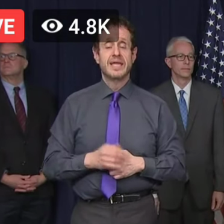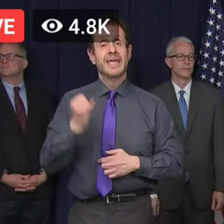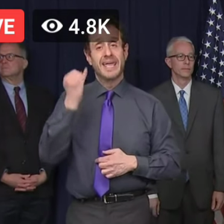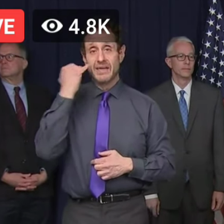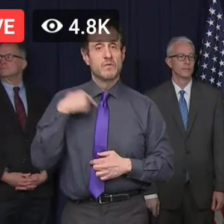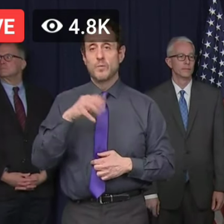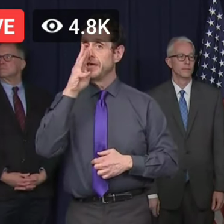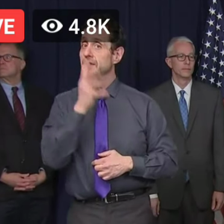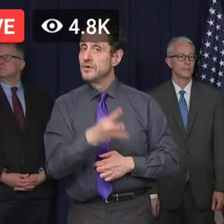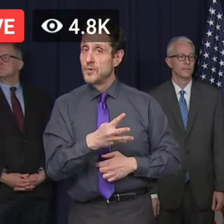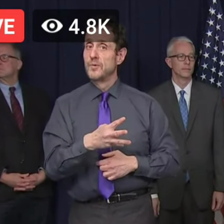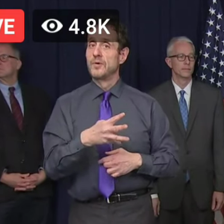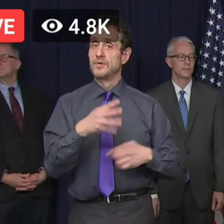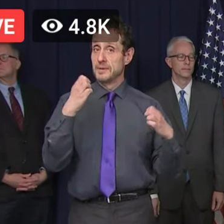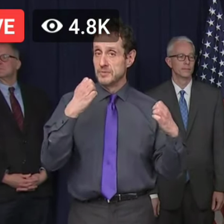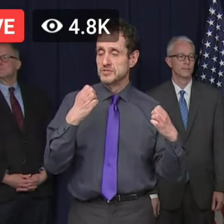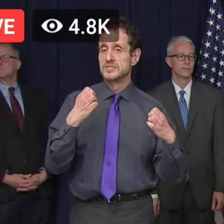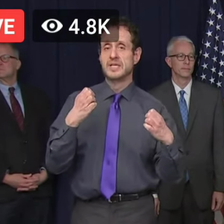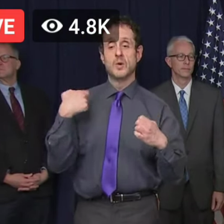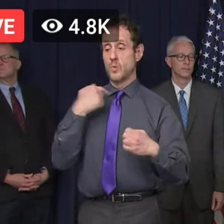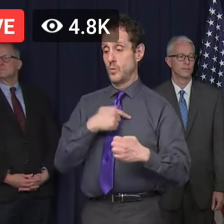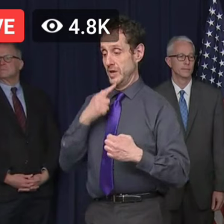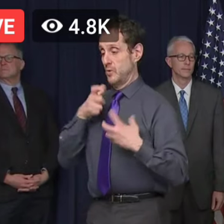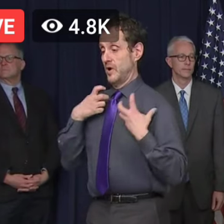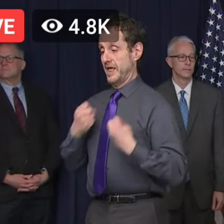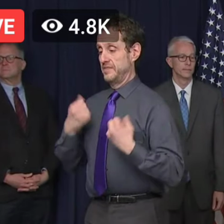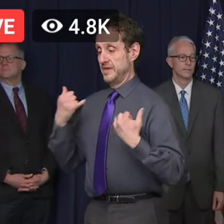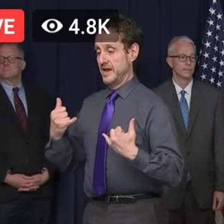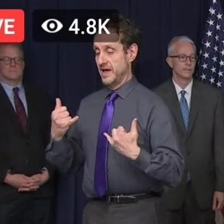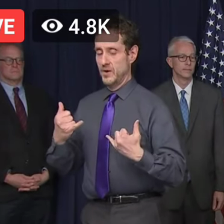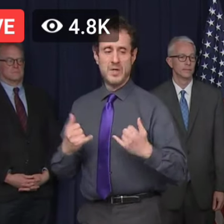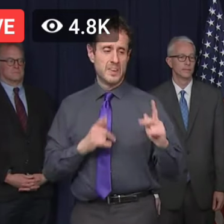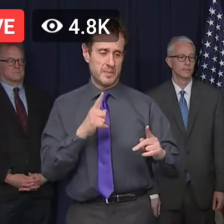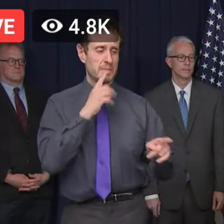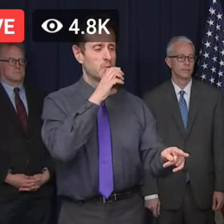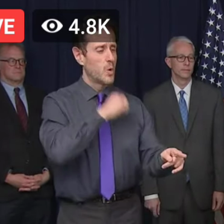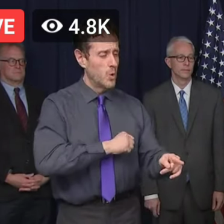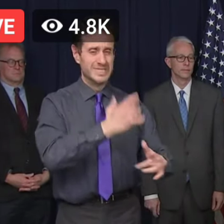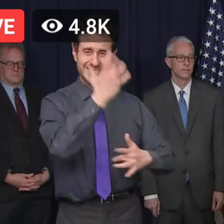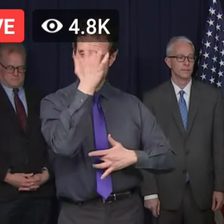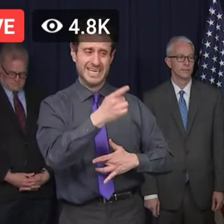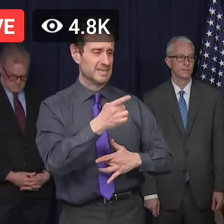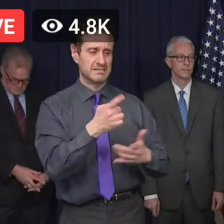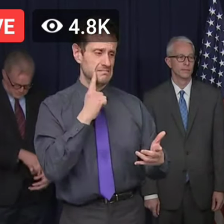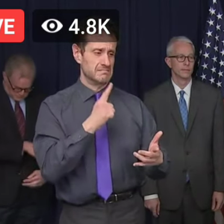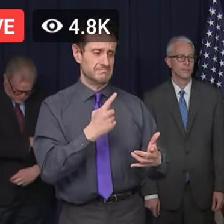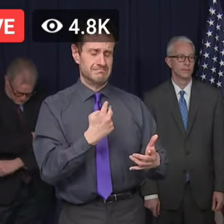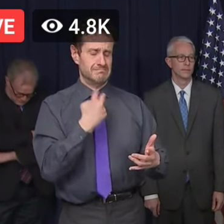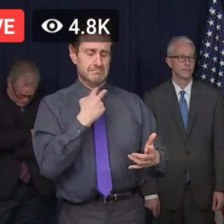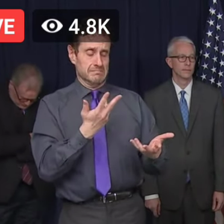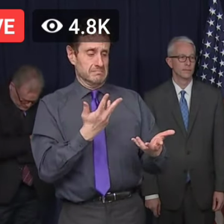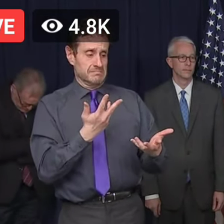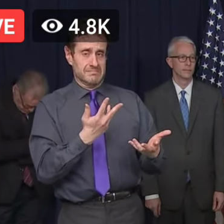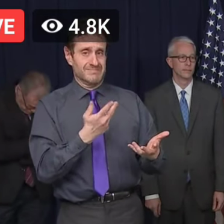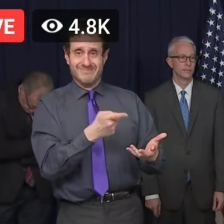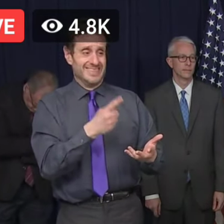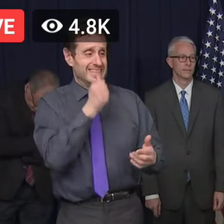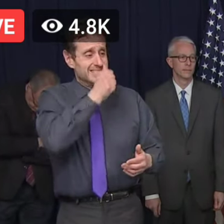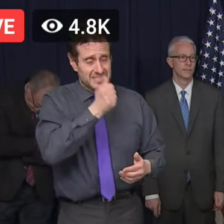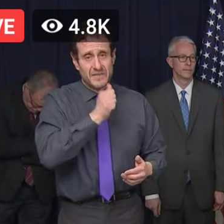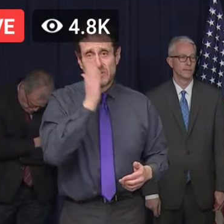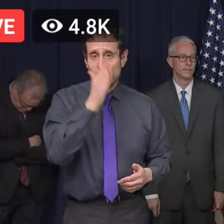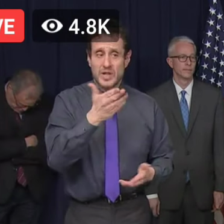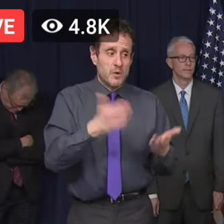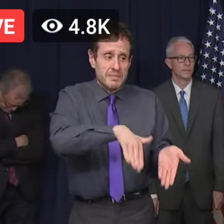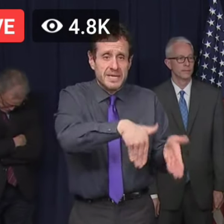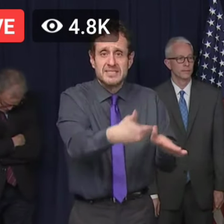vulnerable. We have to fight this fire before it grows too high. These extreme restrictions may seem... Oak Park